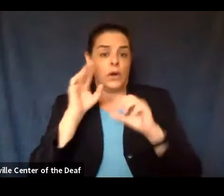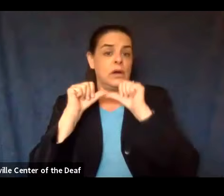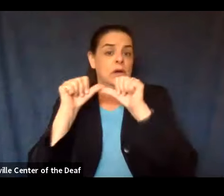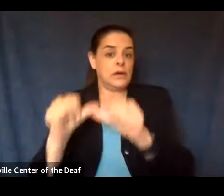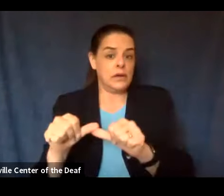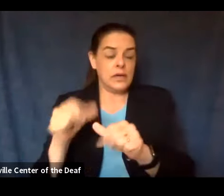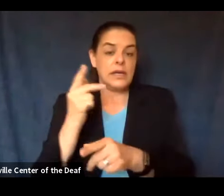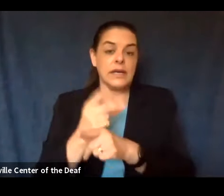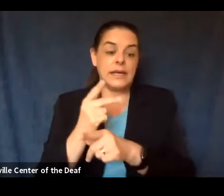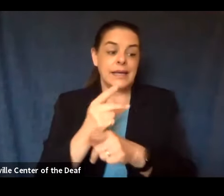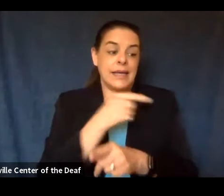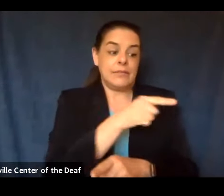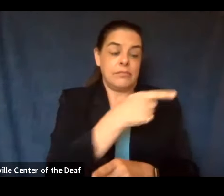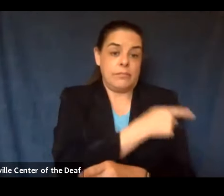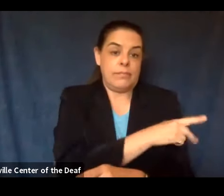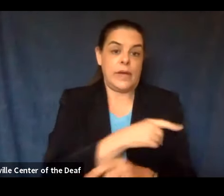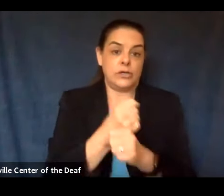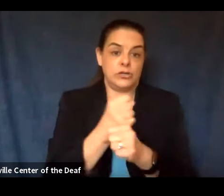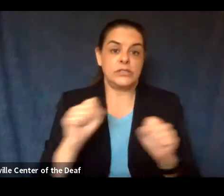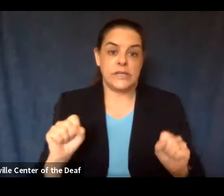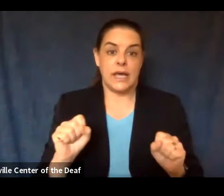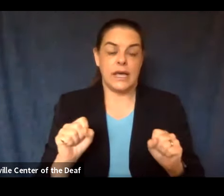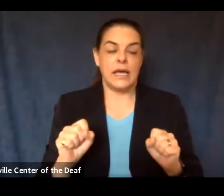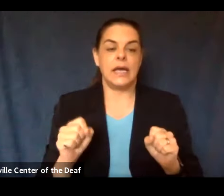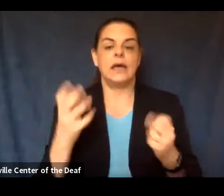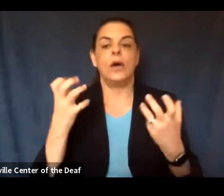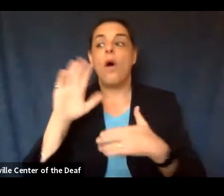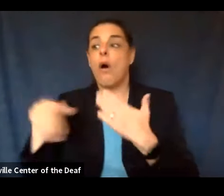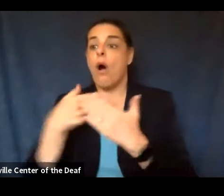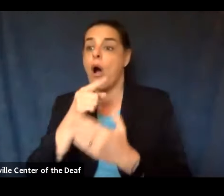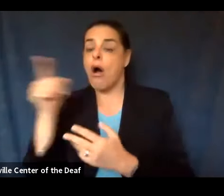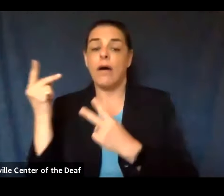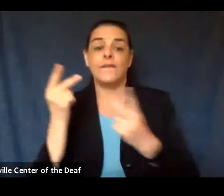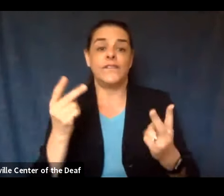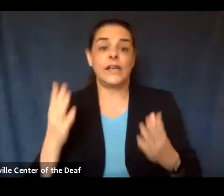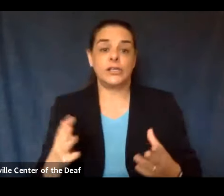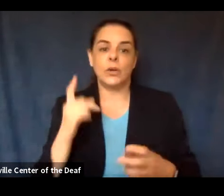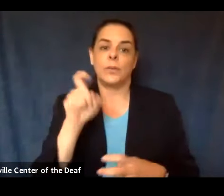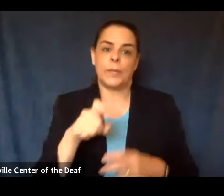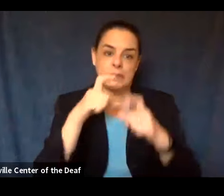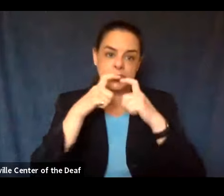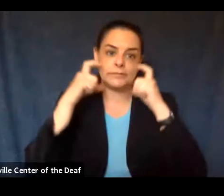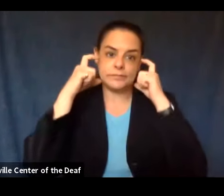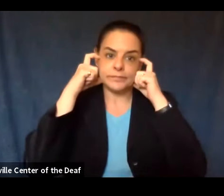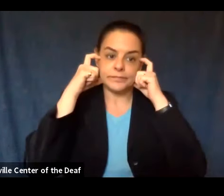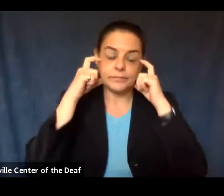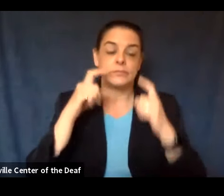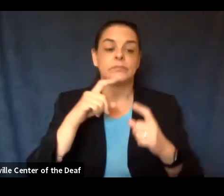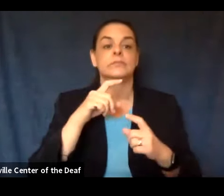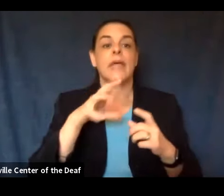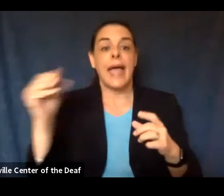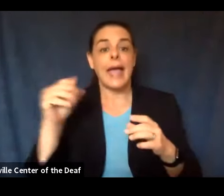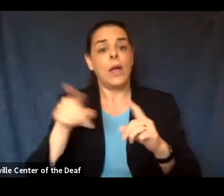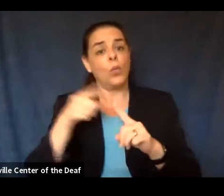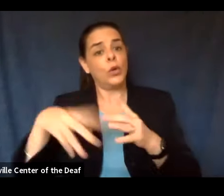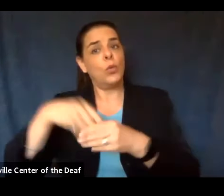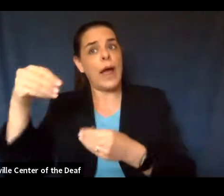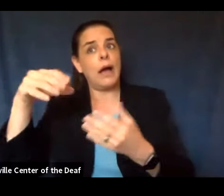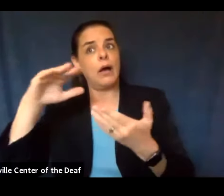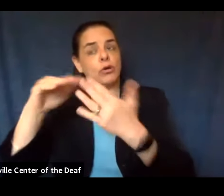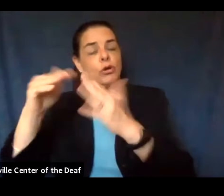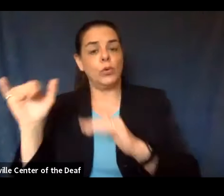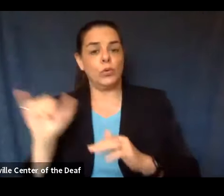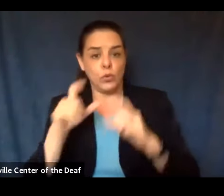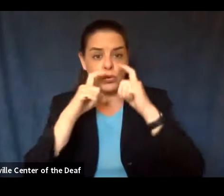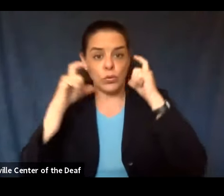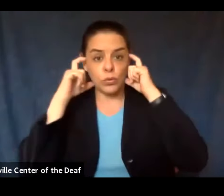keep our patients safe. We're asking all visitors to wear face coverings on our campus, as well as when you're out in the community. We are